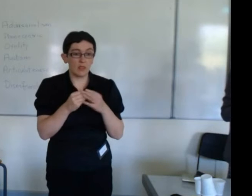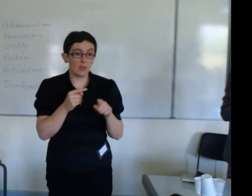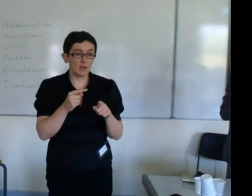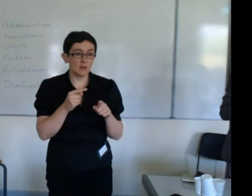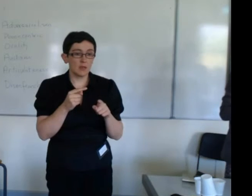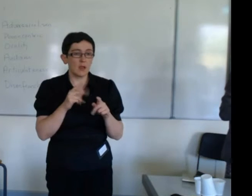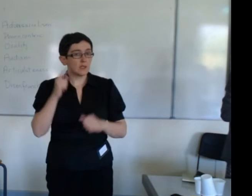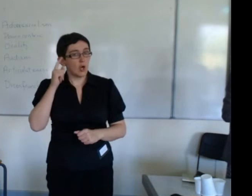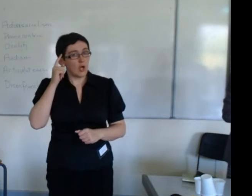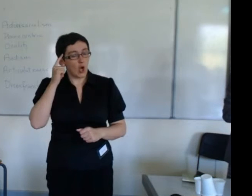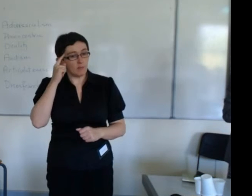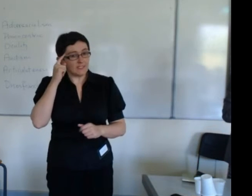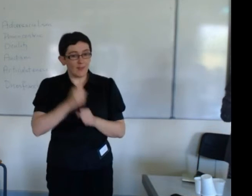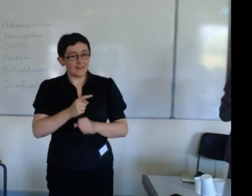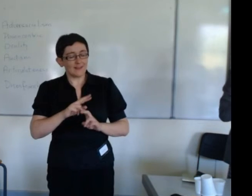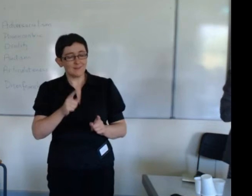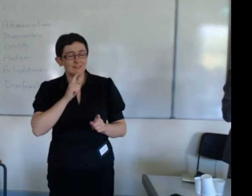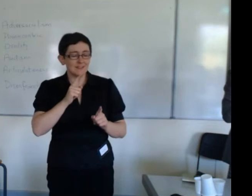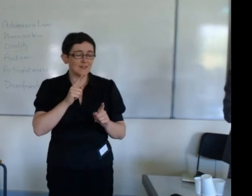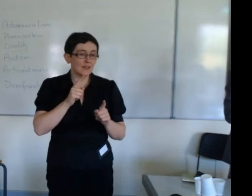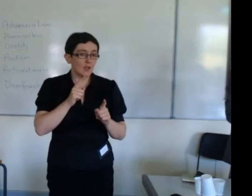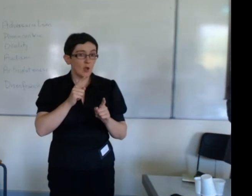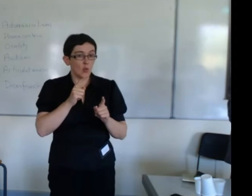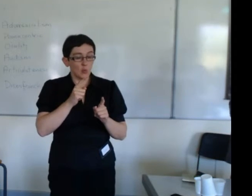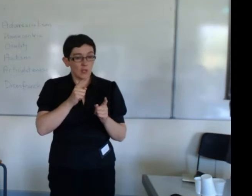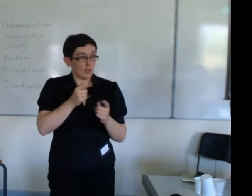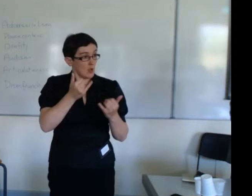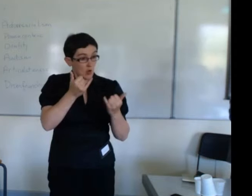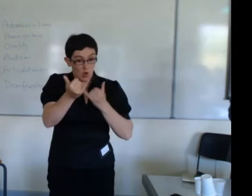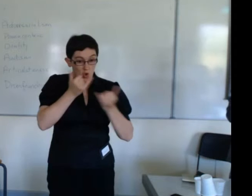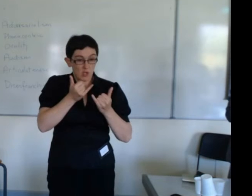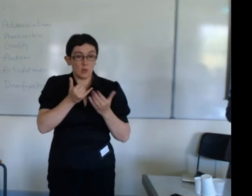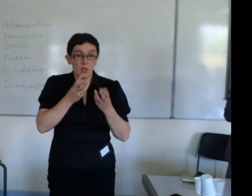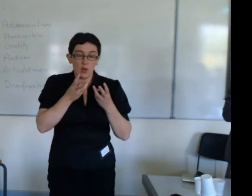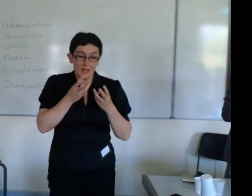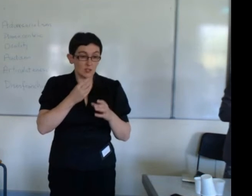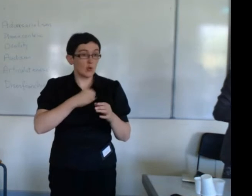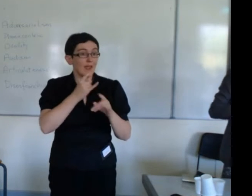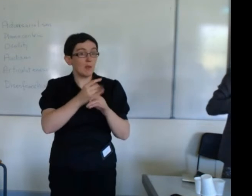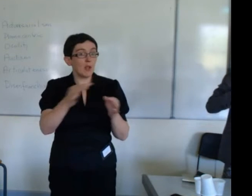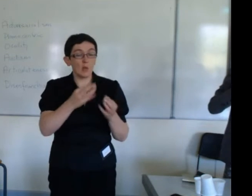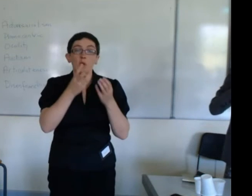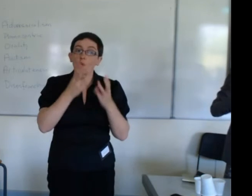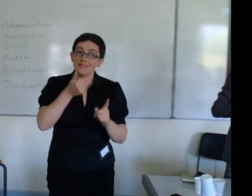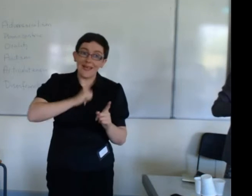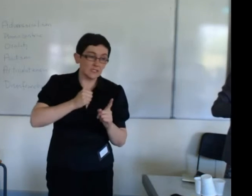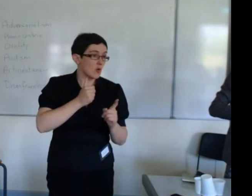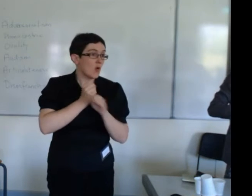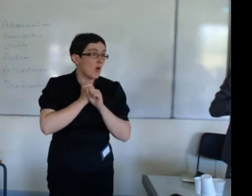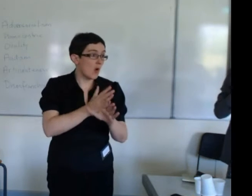obsessed about in Women's Aid is that we would answer all the calls that come through to our helpline. And that's a big challenge, to meet